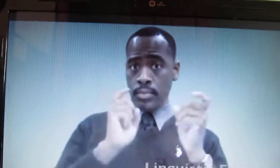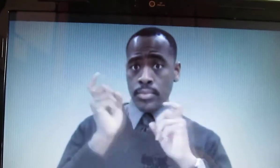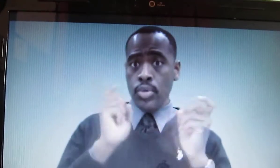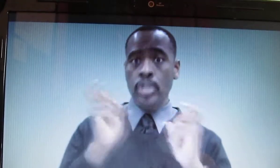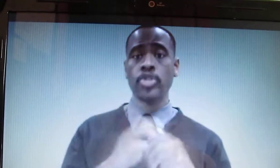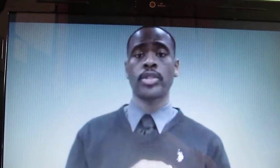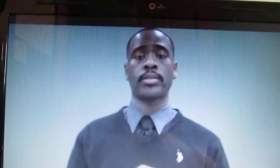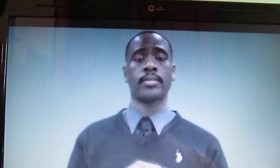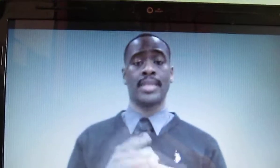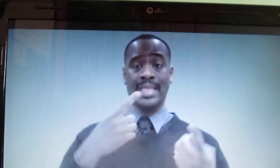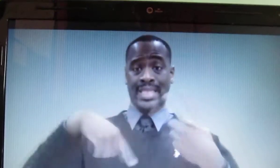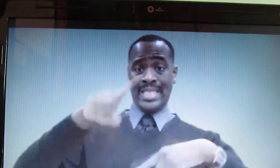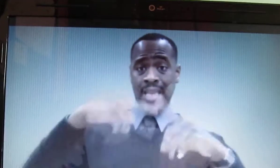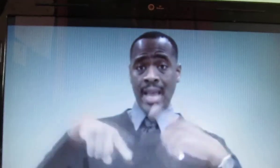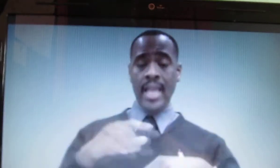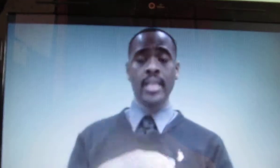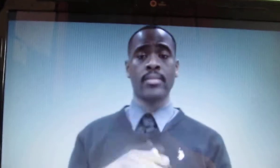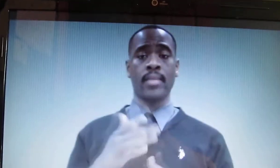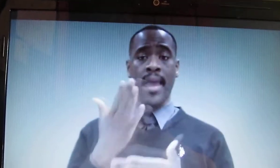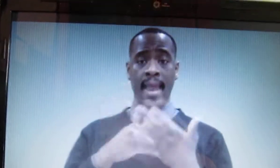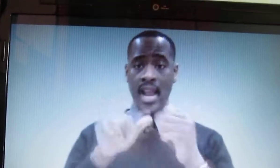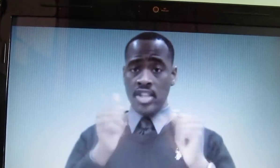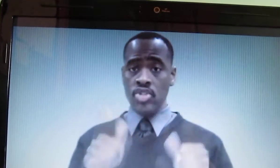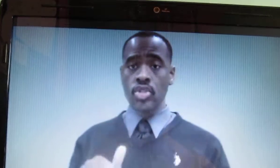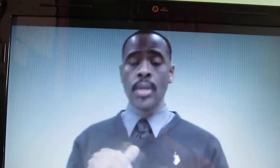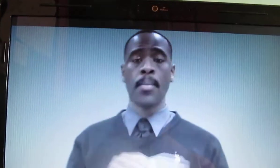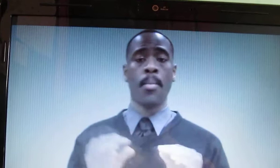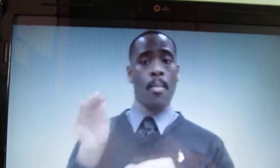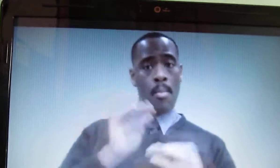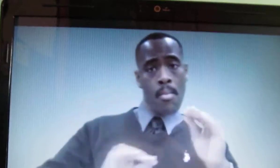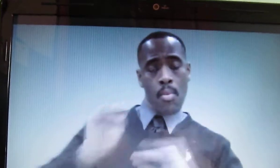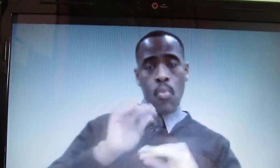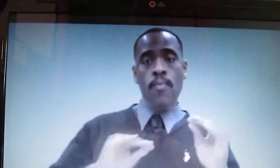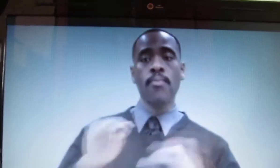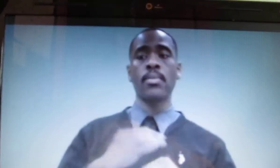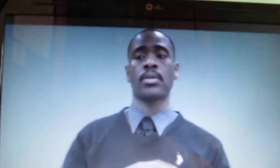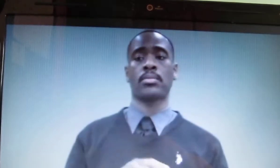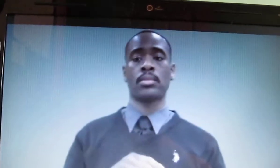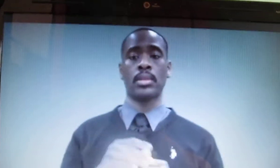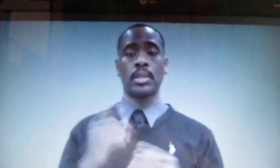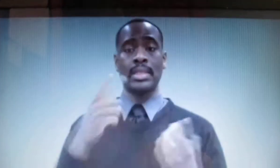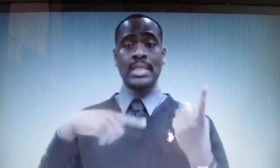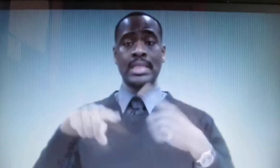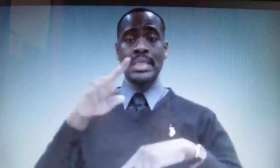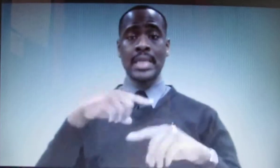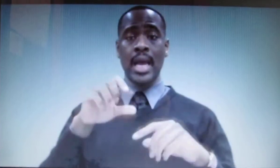Linguistic features could mean the expressions, the signs, the hand shapes, the movements,